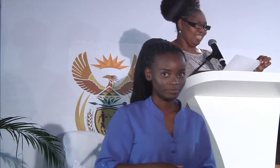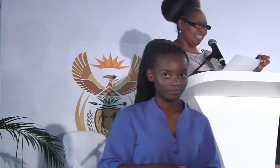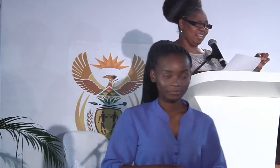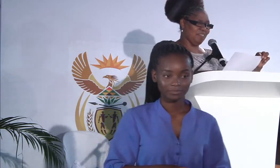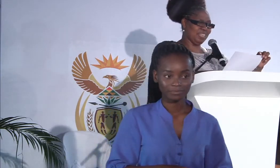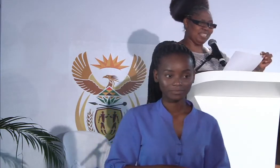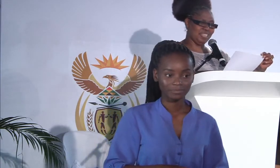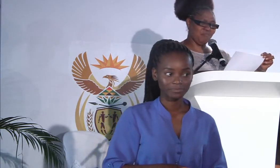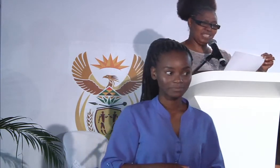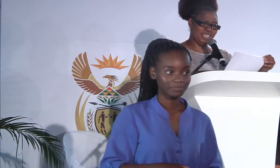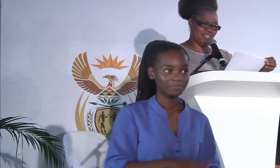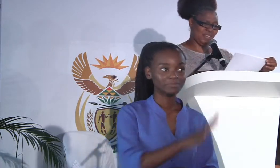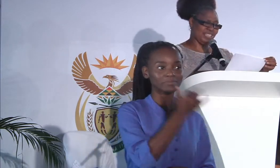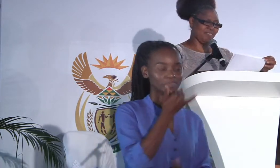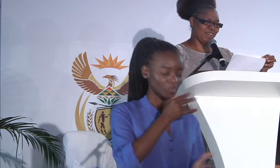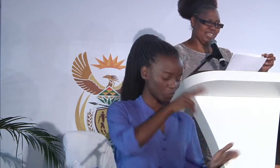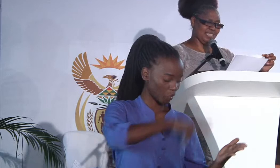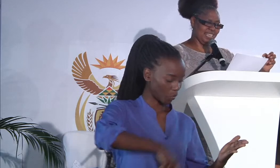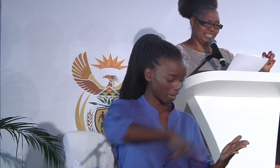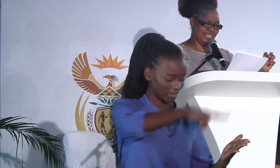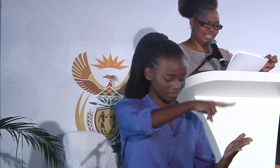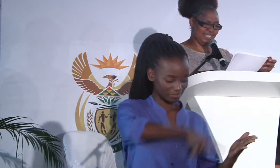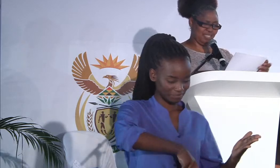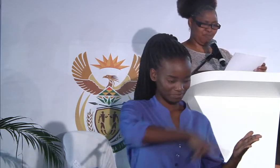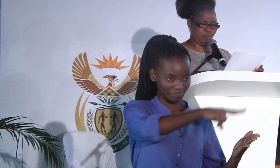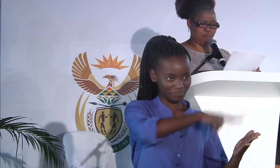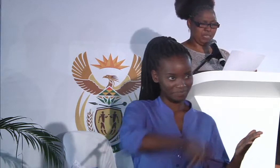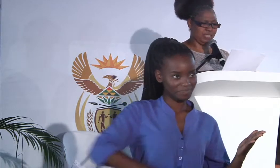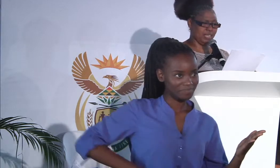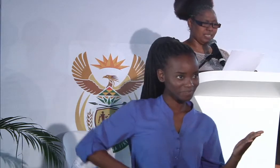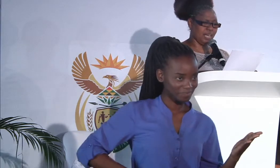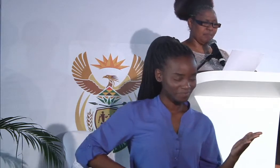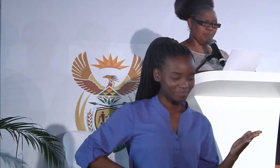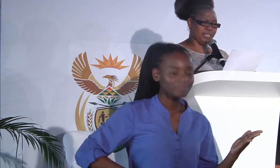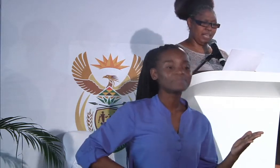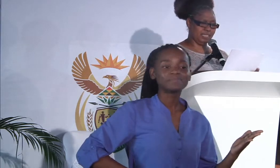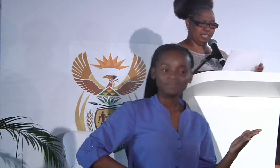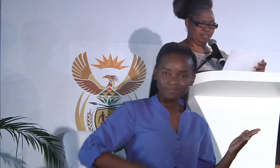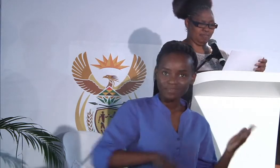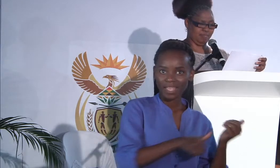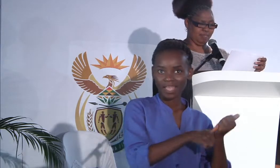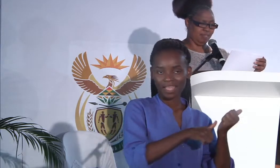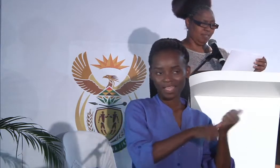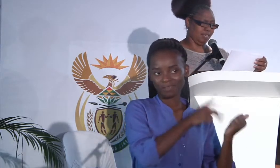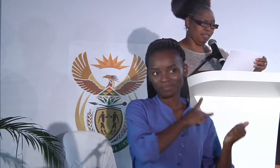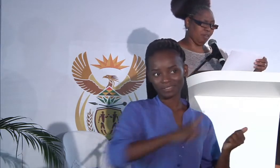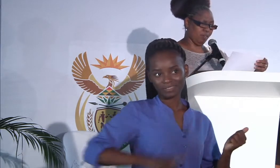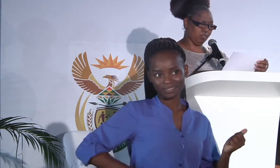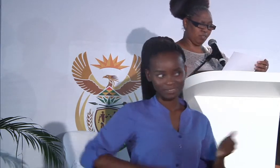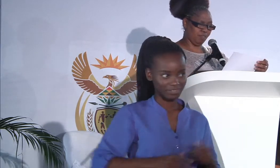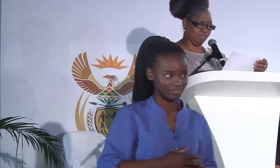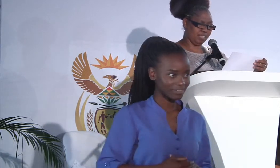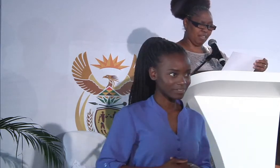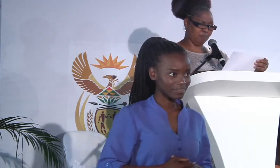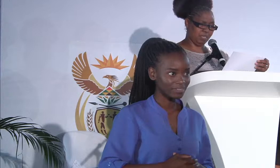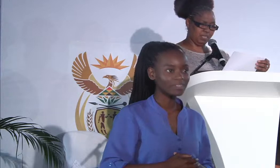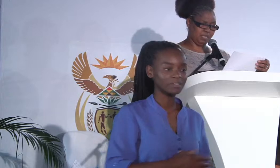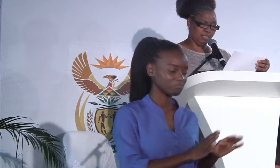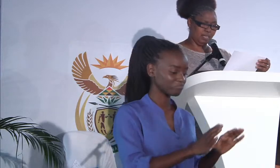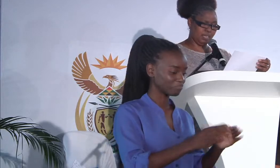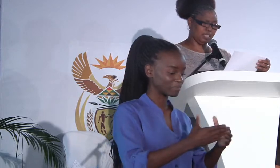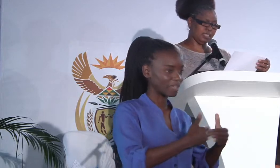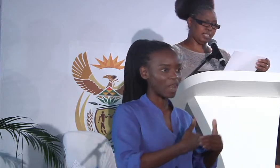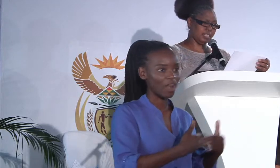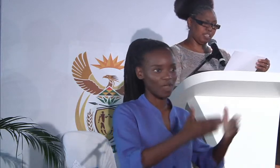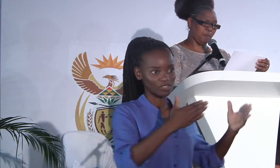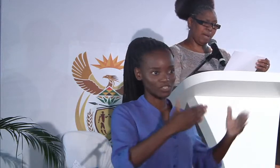So let me read the message by His Excellency, former President Kgalema Motlanthe, at the launch of the SANPUD as